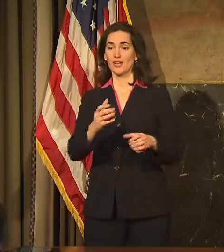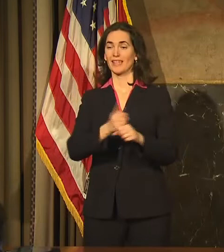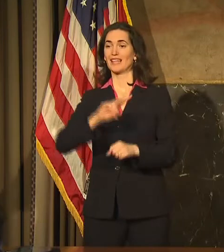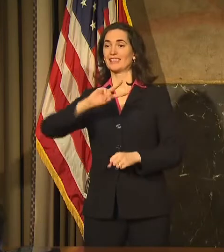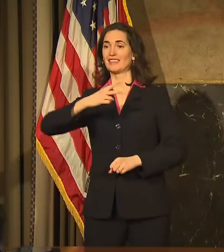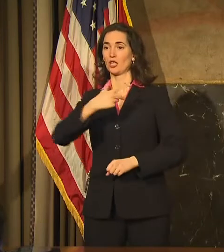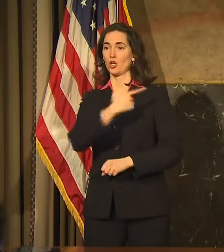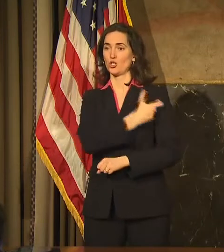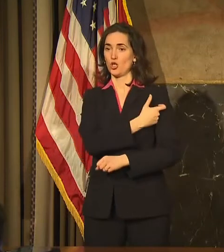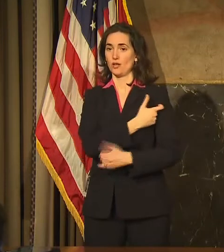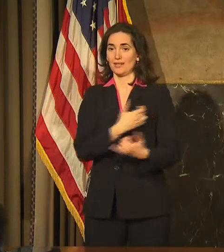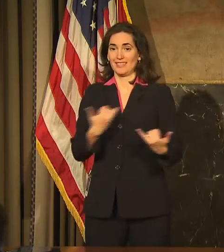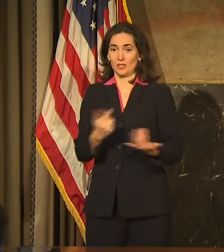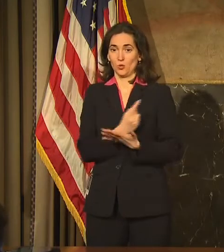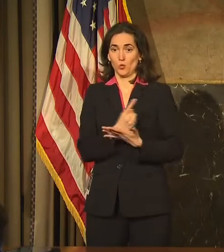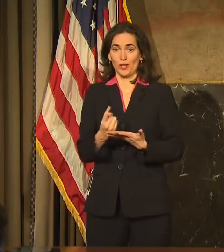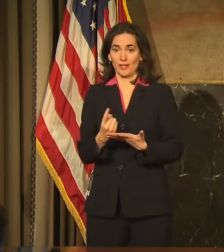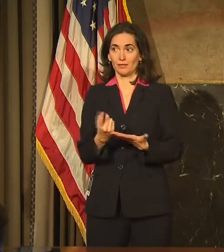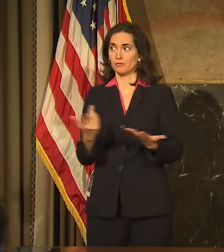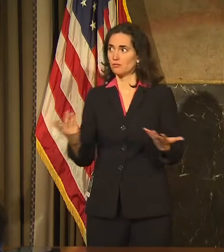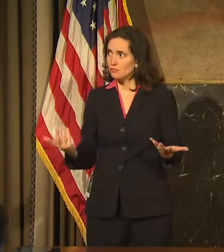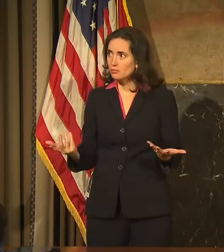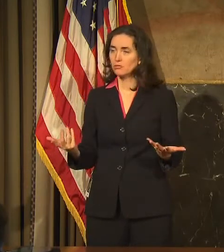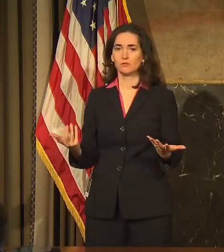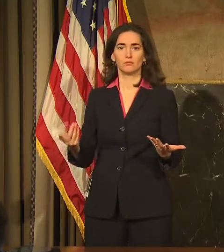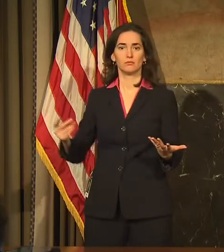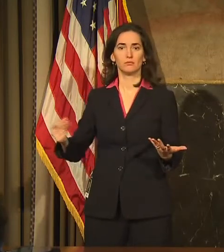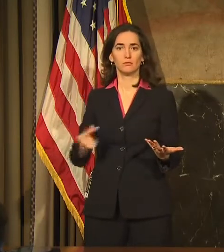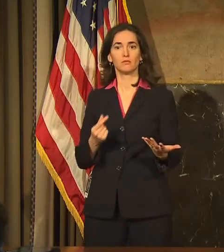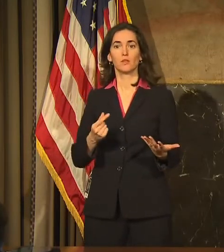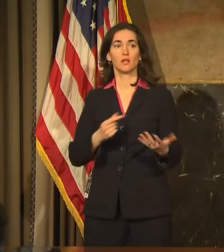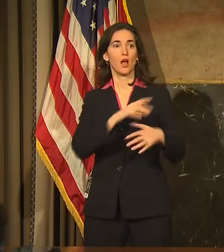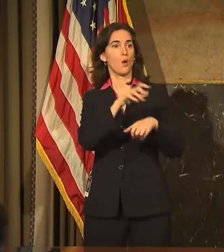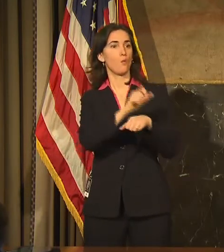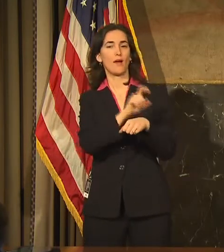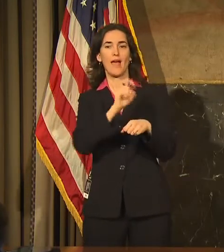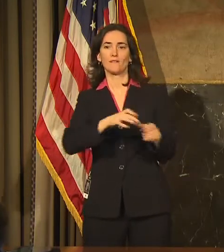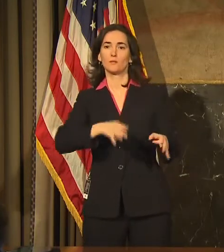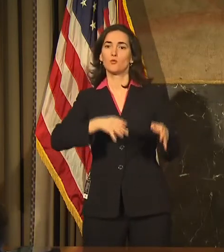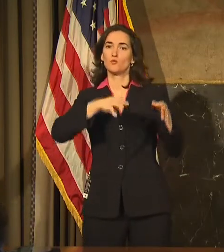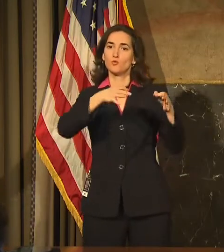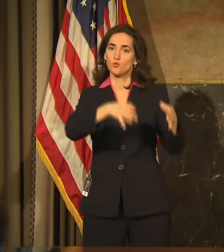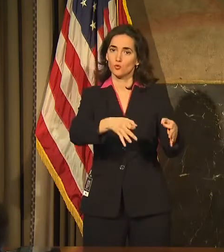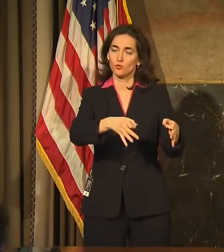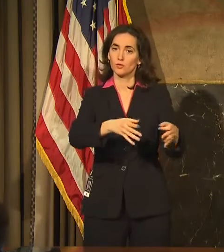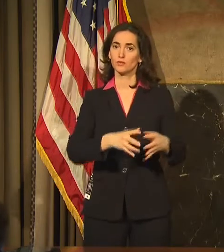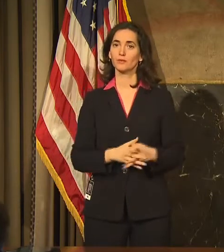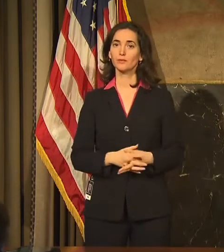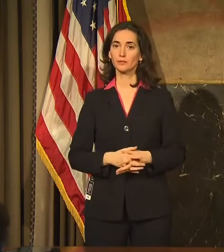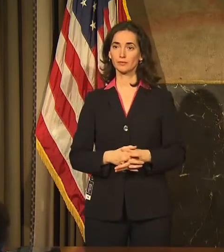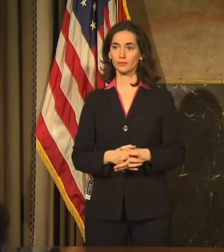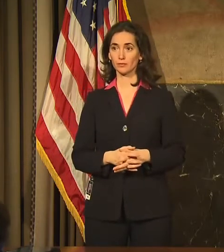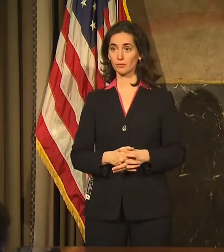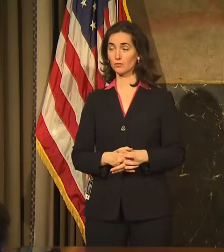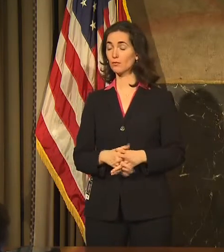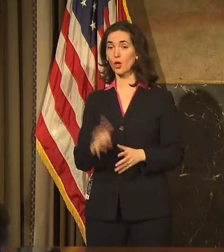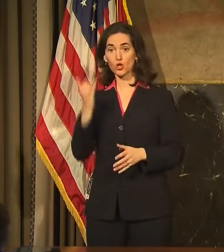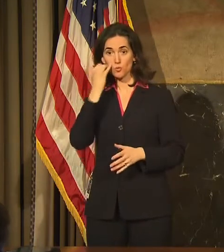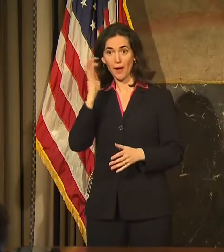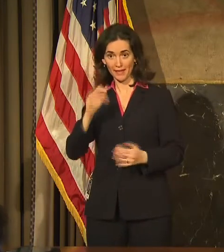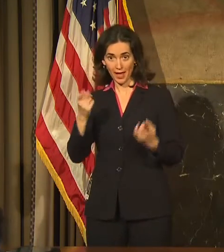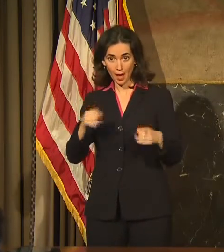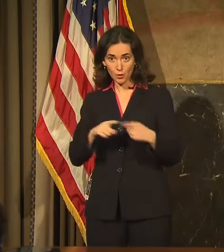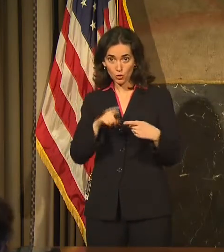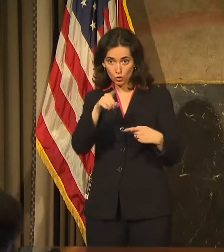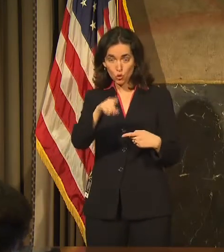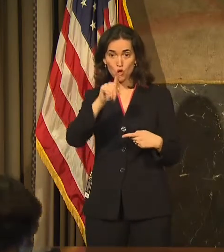a vaccine dose this week who unfortunately are going to have those appointments rescheduled. For anyone who falls into that